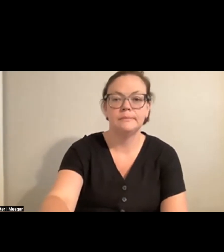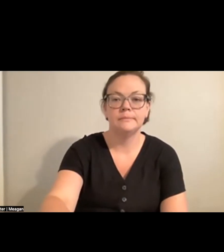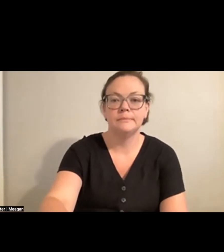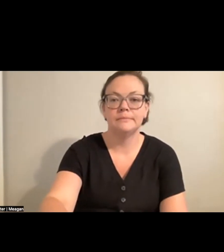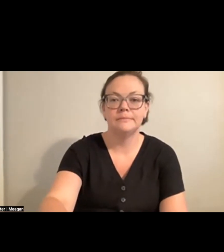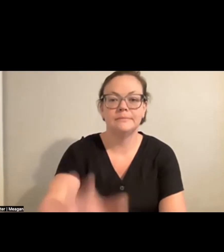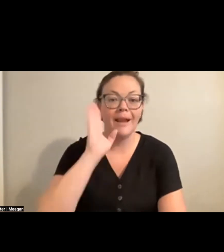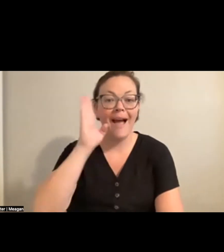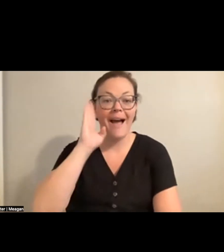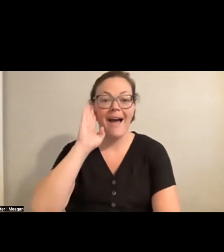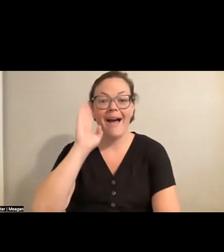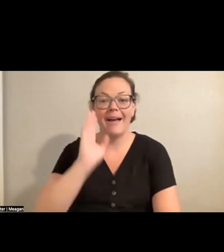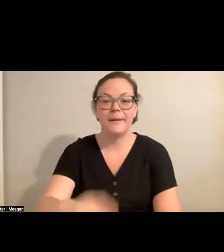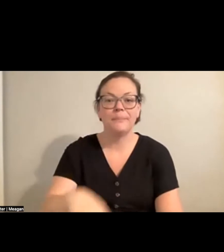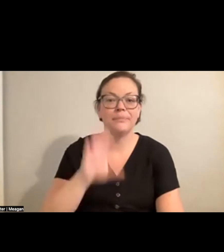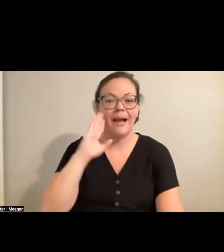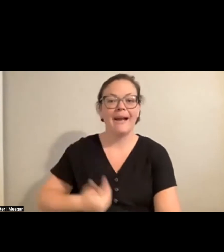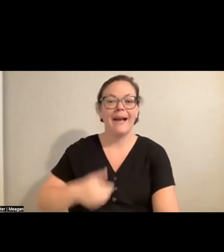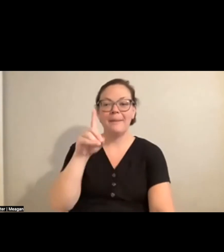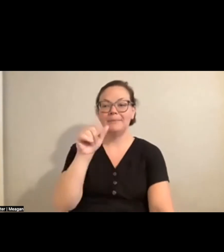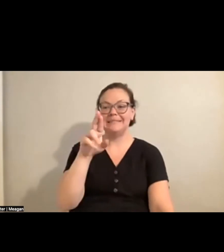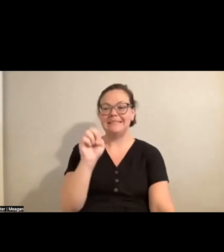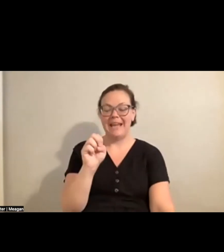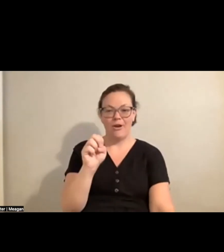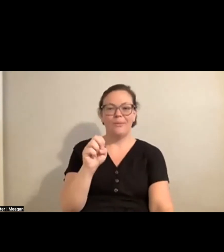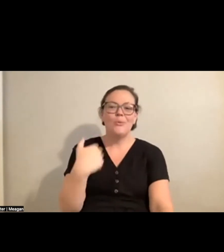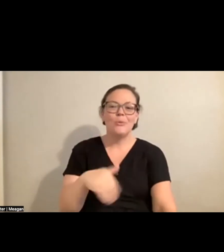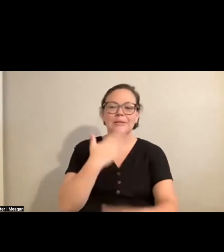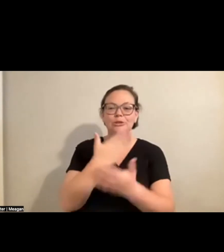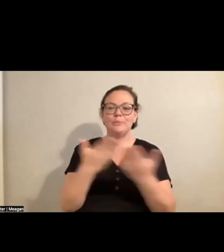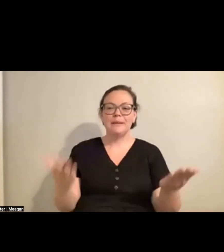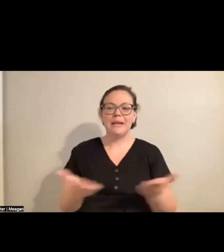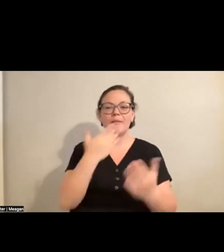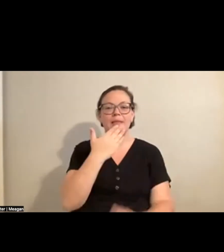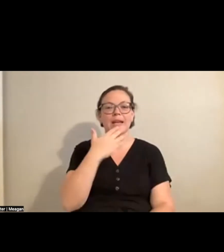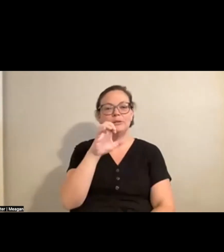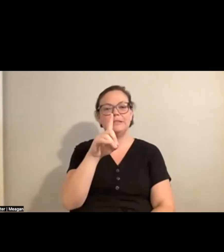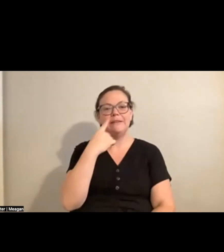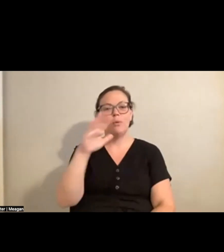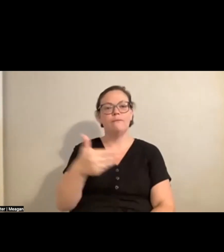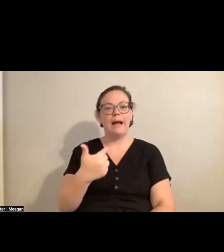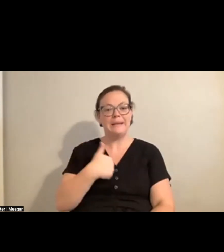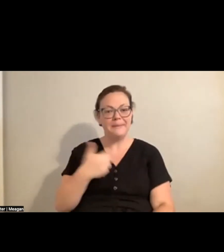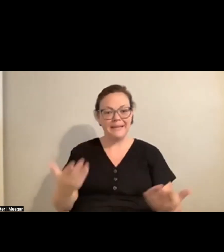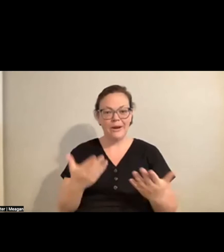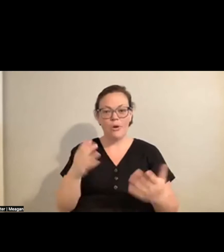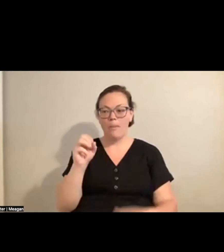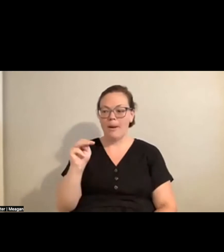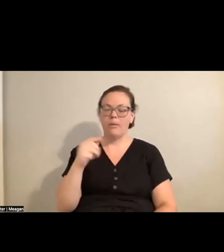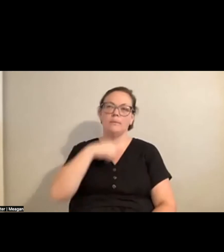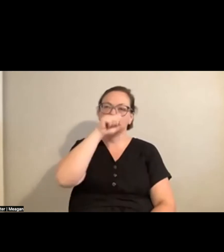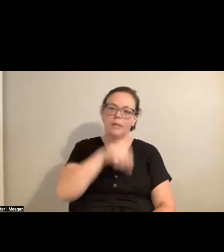Hi, everyone. I'm Dare. It's so good to be here. Thank you, CD, for inviting me and Open Mouth. I love Open